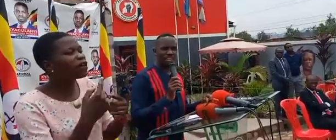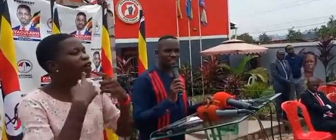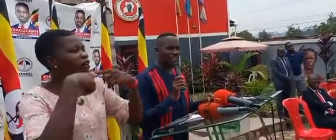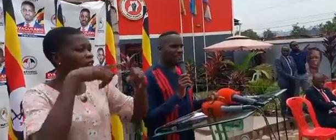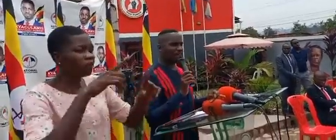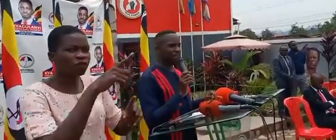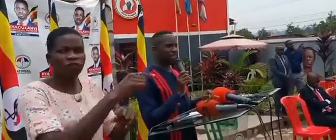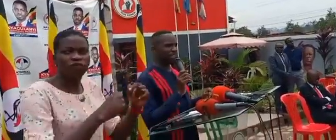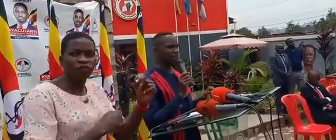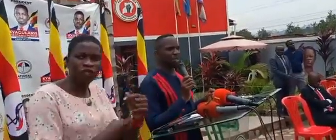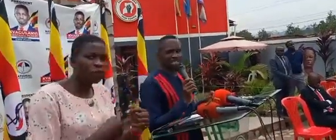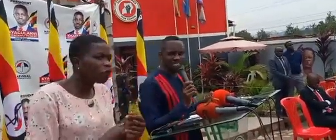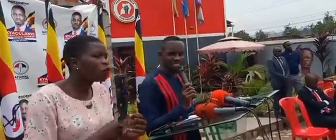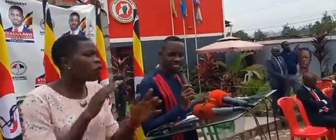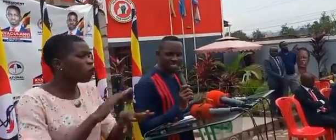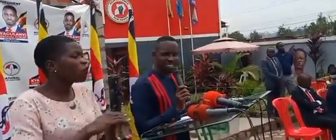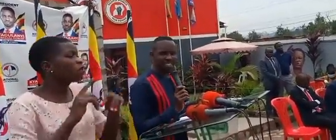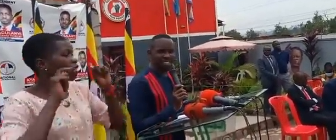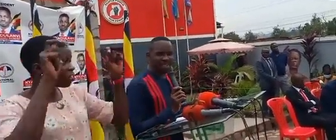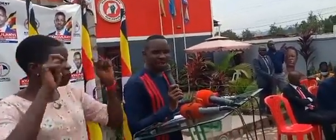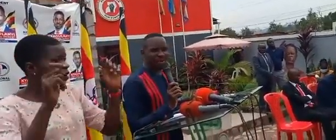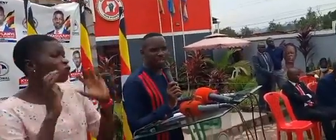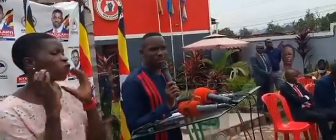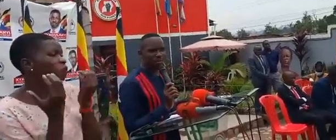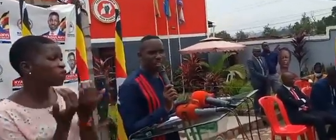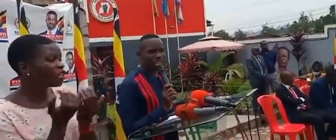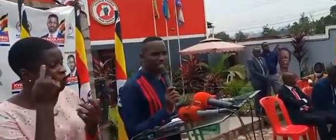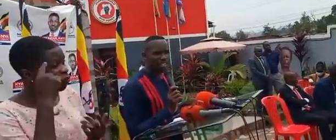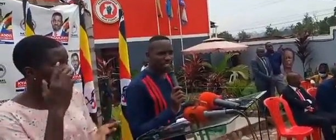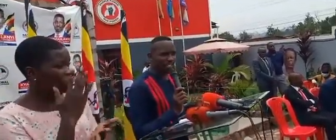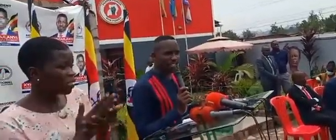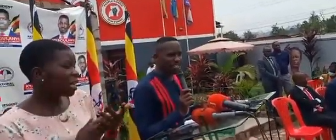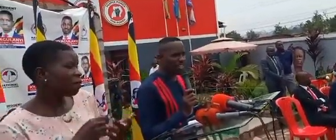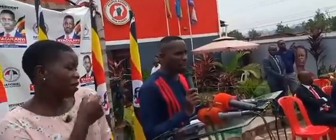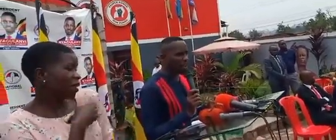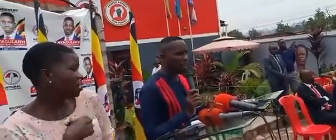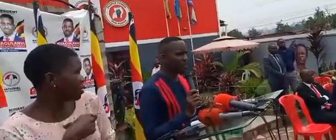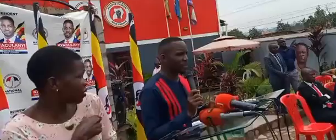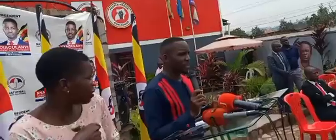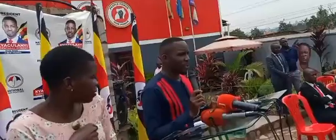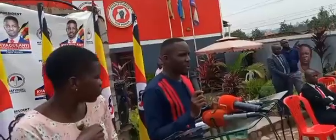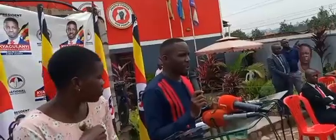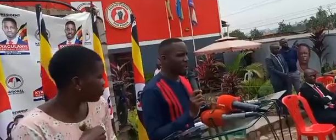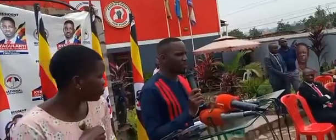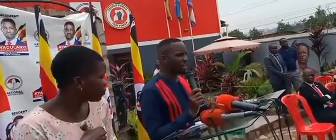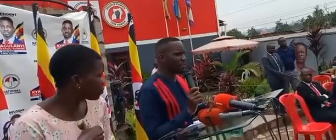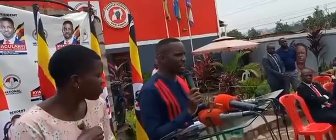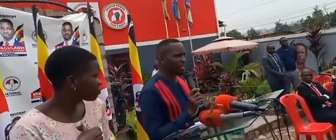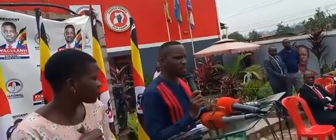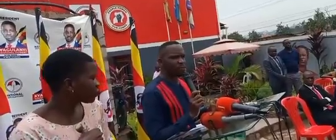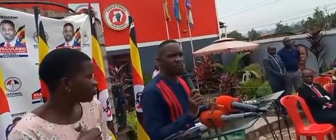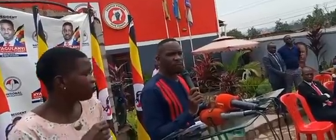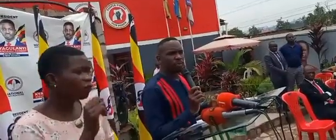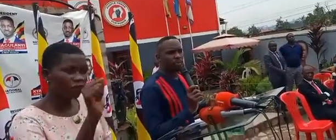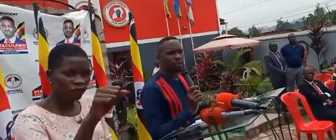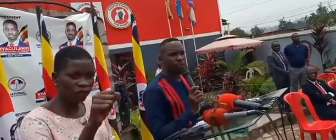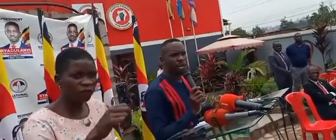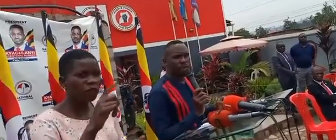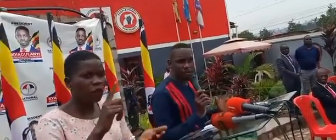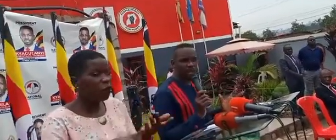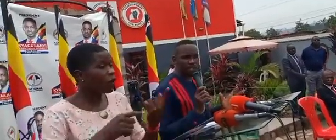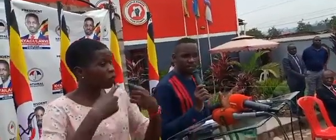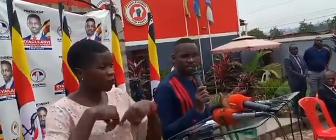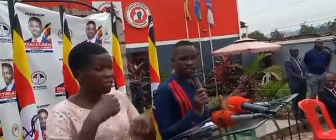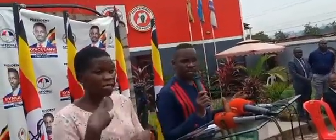on campaign committees of some of the candidates. What we have said,